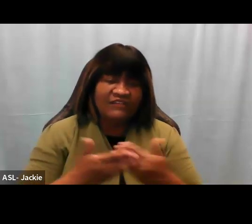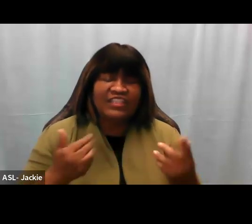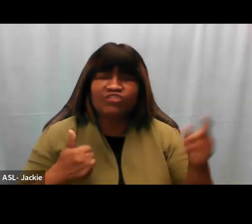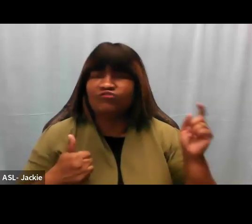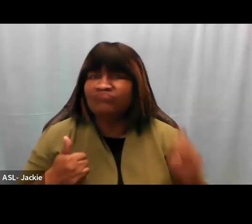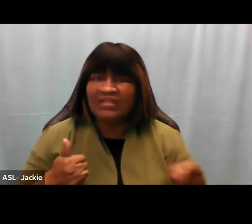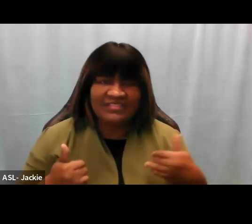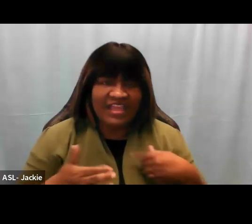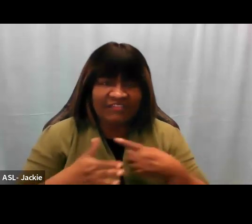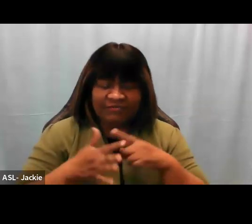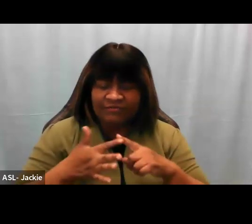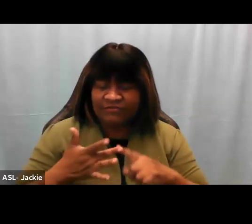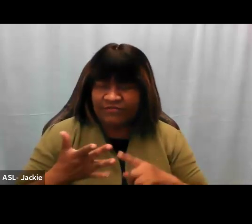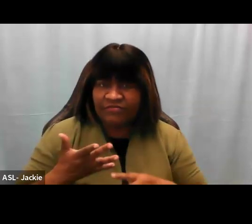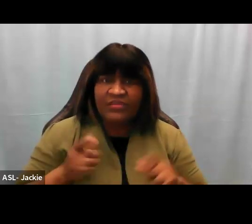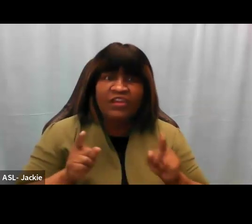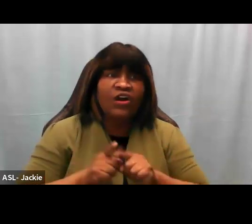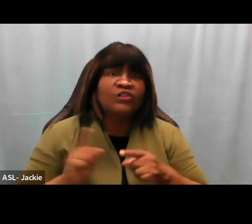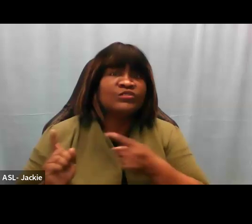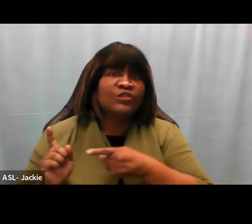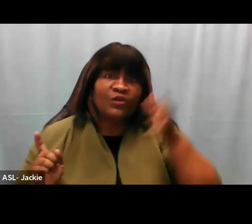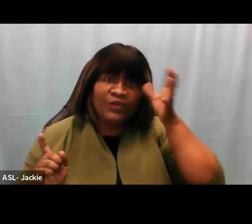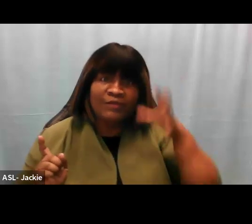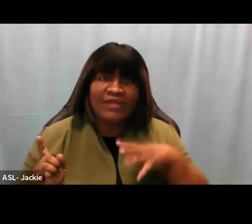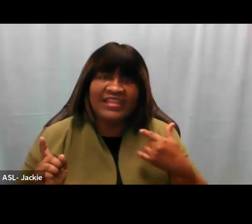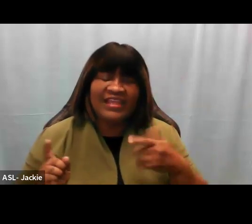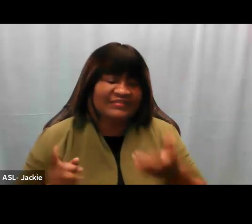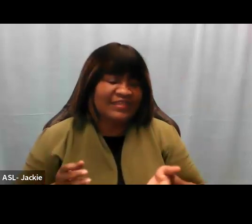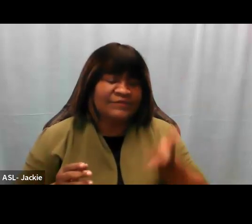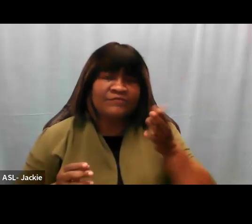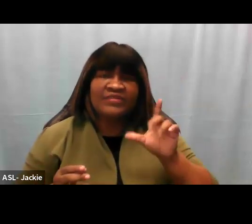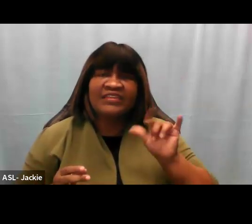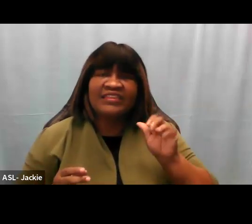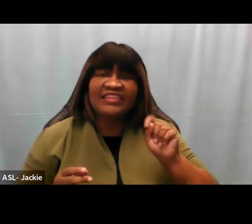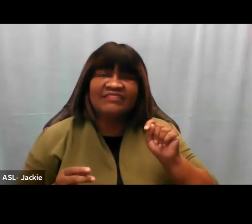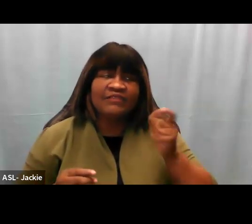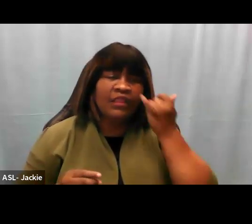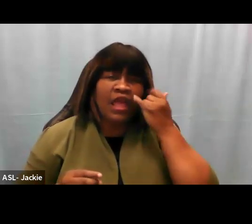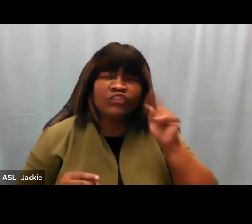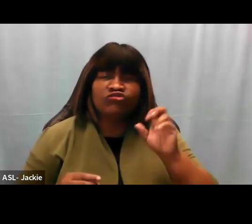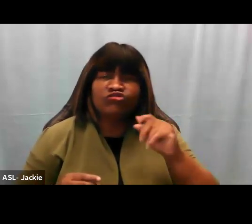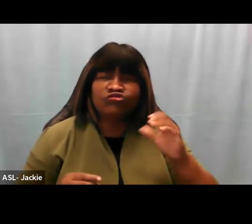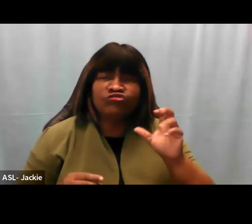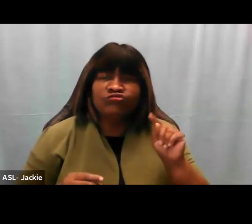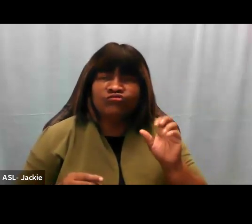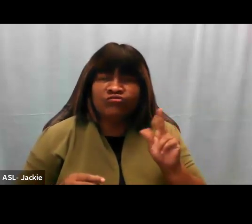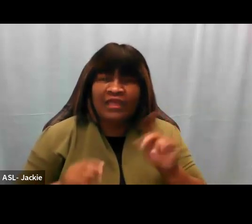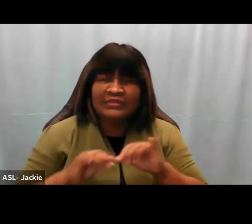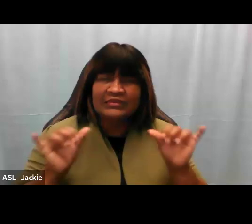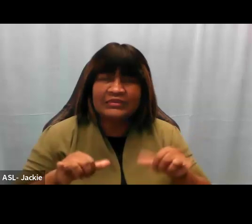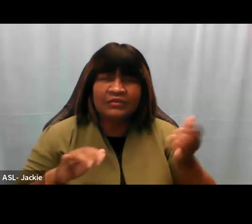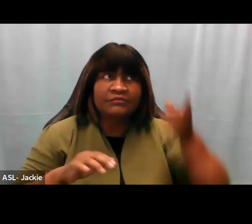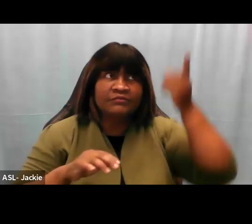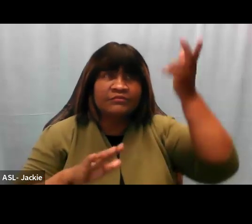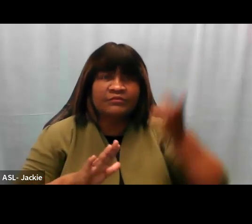have? Another thing is that he has a Hoyer lift that hooks onto the ceiling. It's a track system. And I said, well, do you really need that? Or